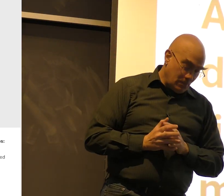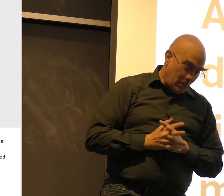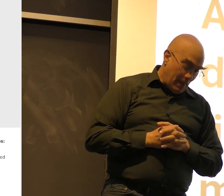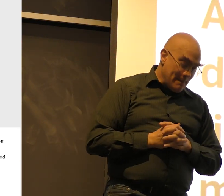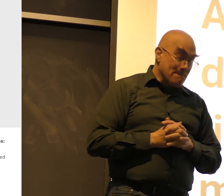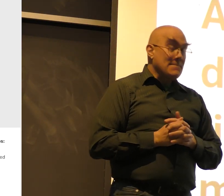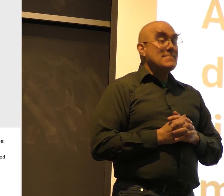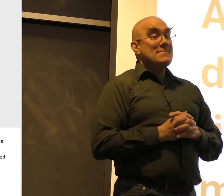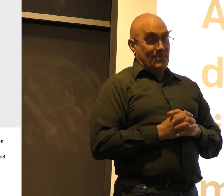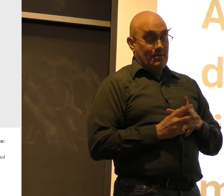vogue as well in the current day.